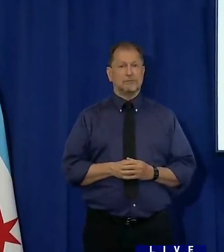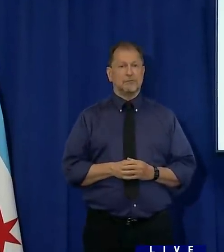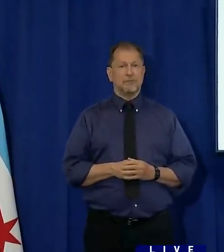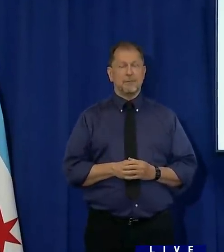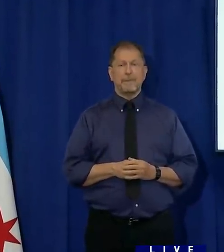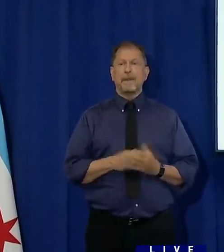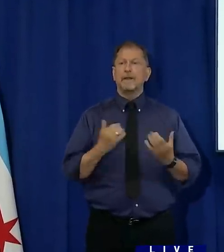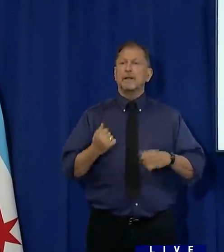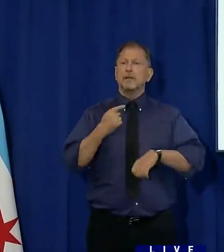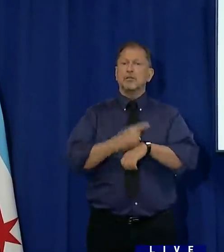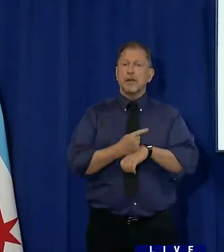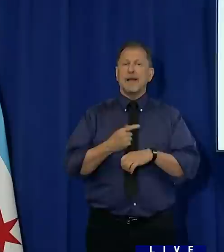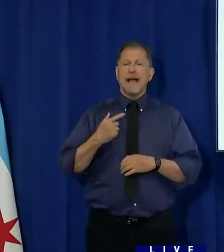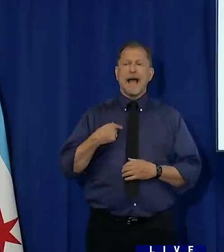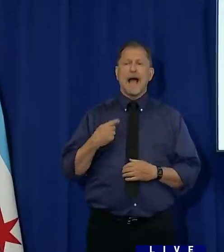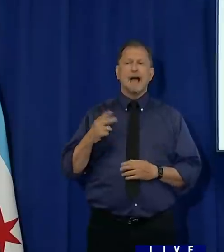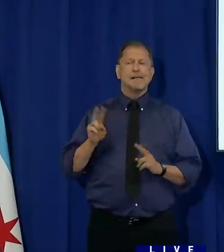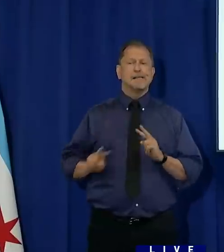Today I stand here